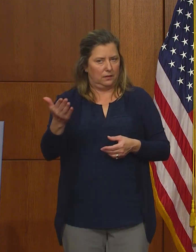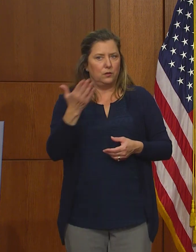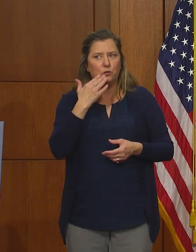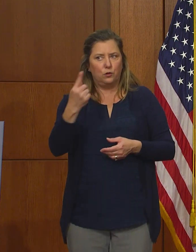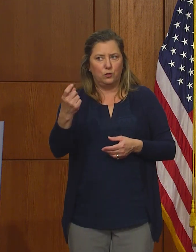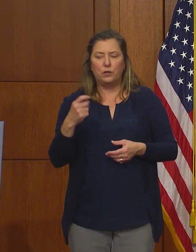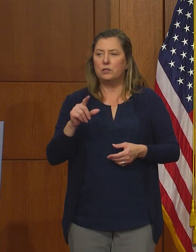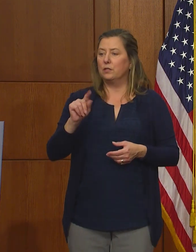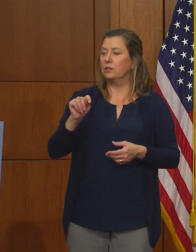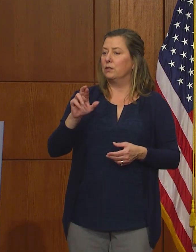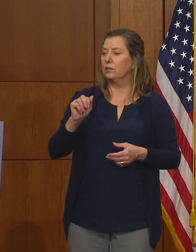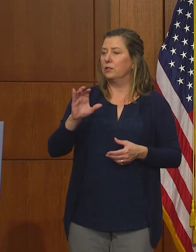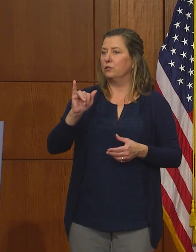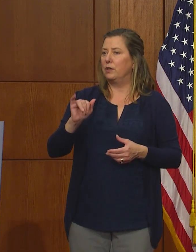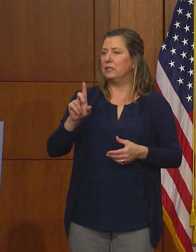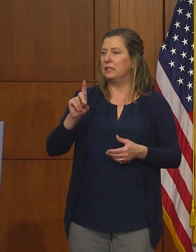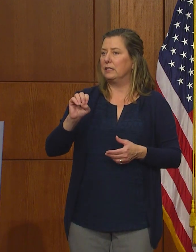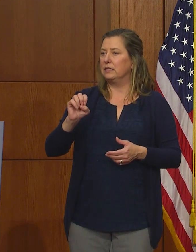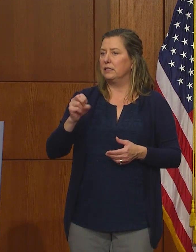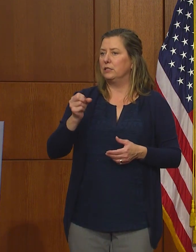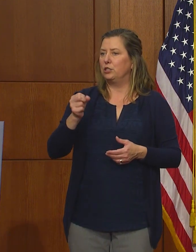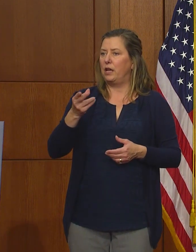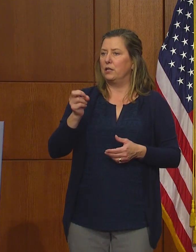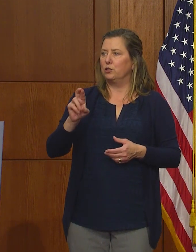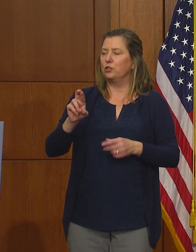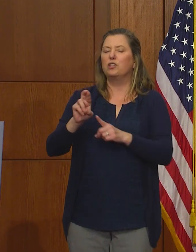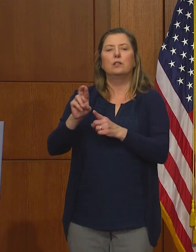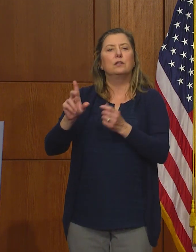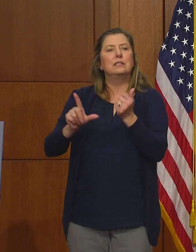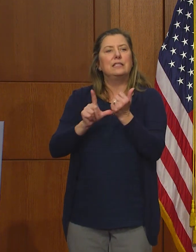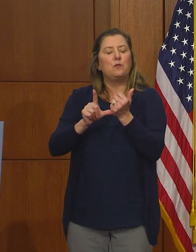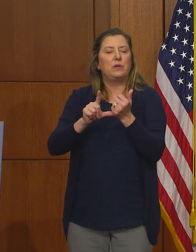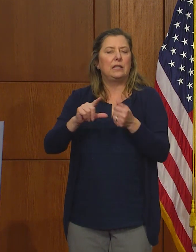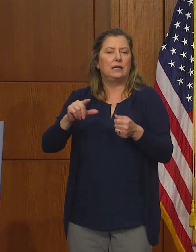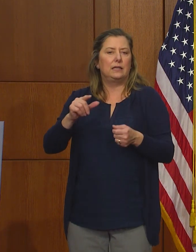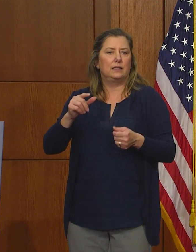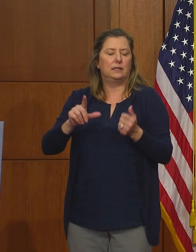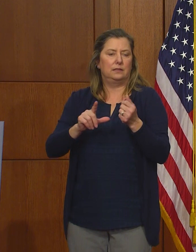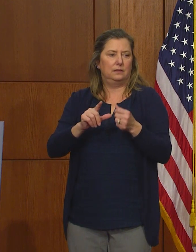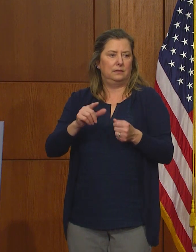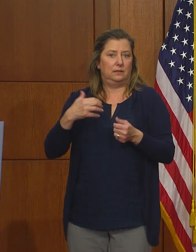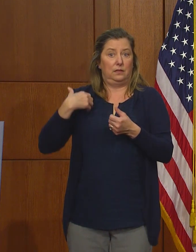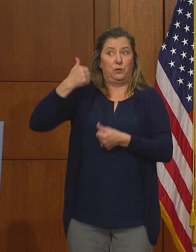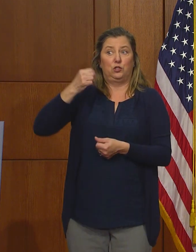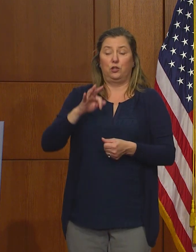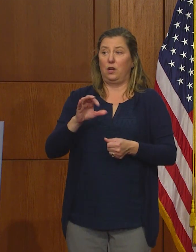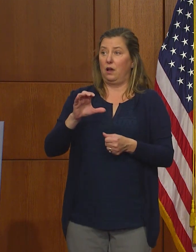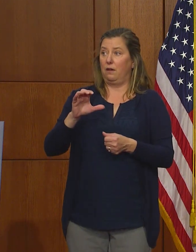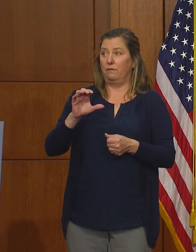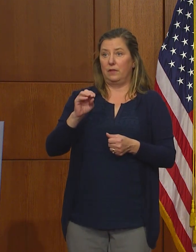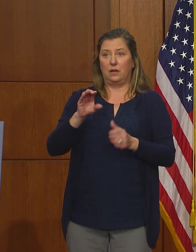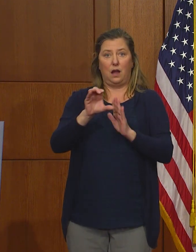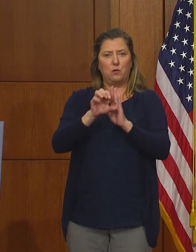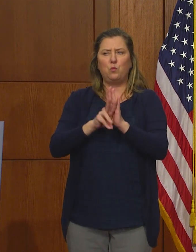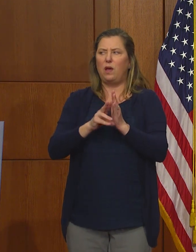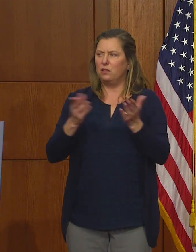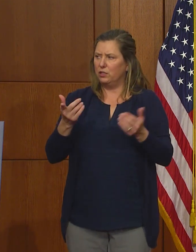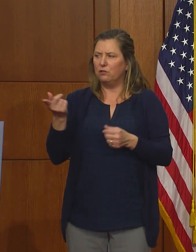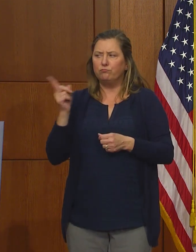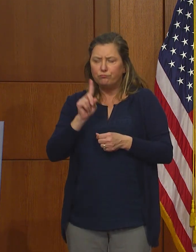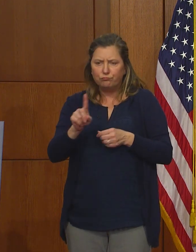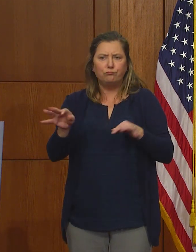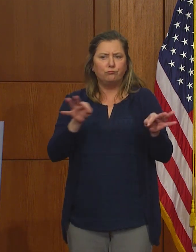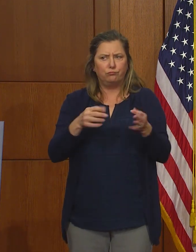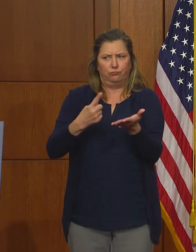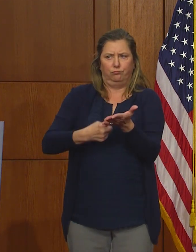Tracy DeShazer, who is our Deputy Secretary of Administration, or excuse me, Commonwealth, is with us today. And I'm going to let her come up and maybe